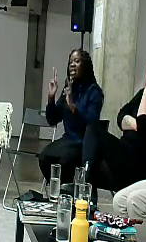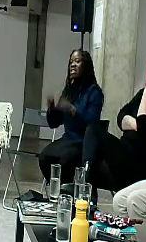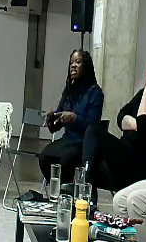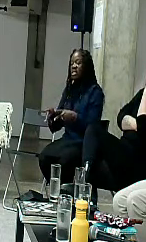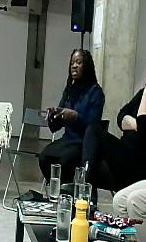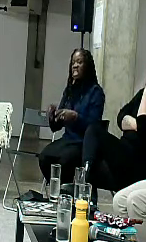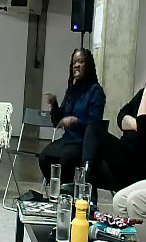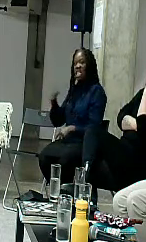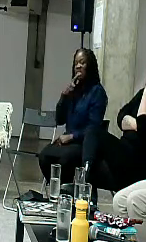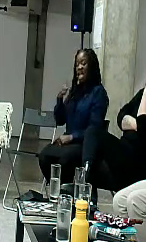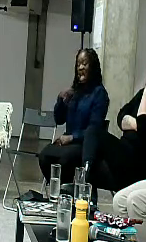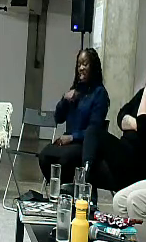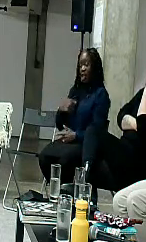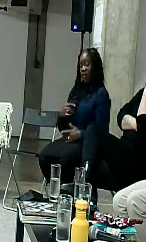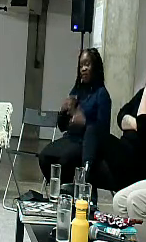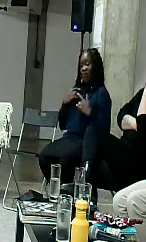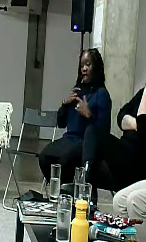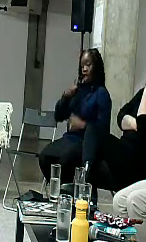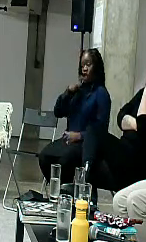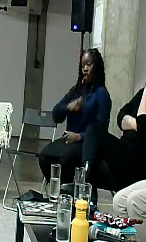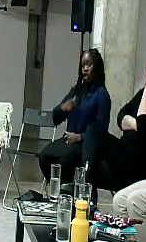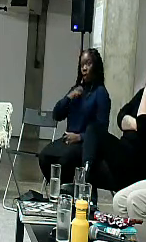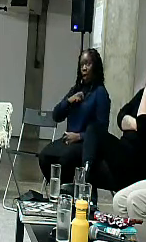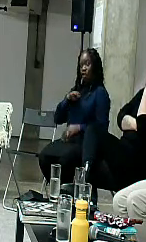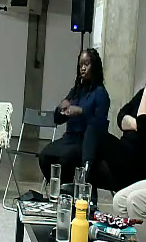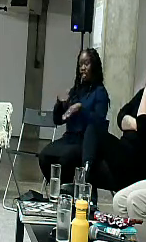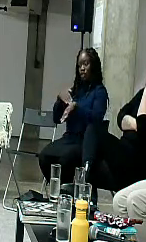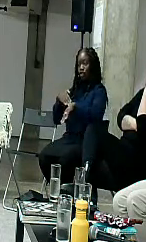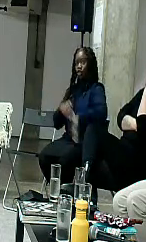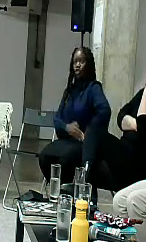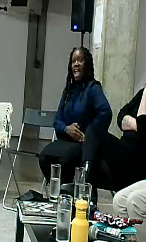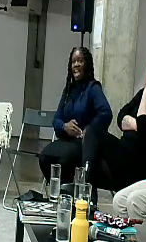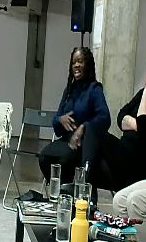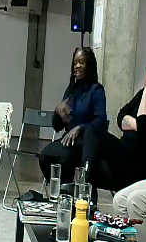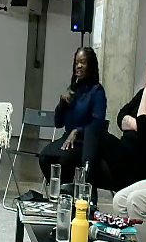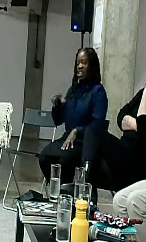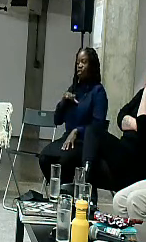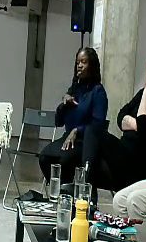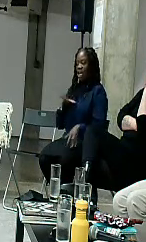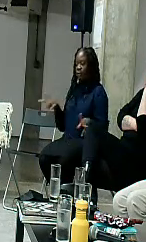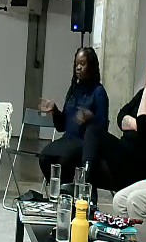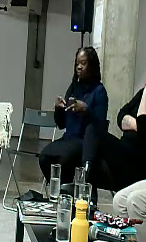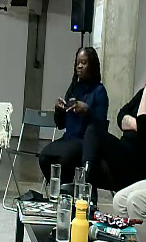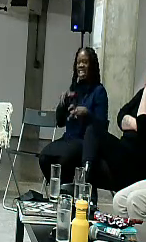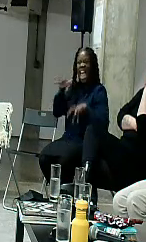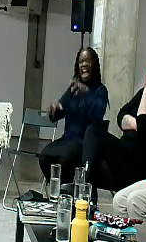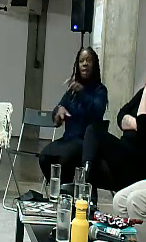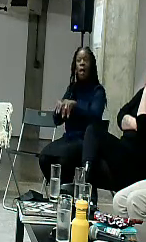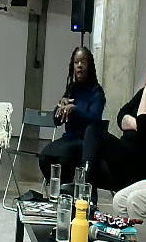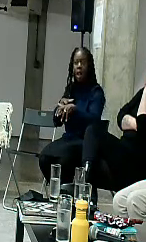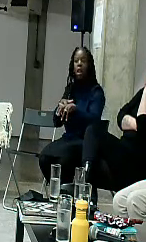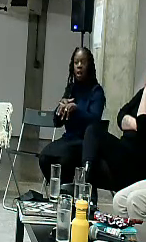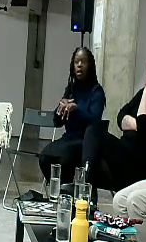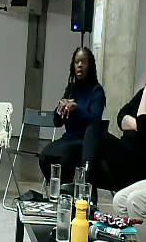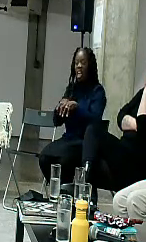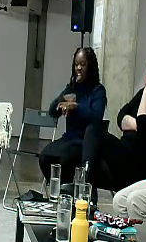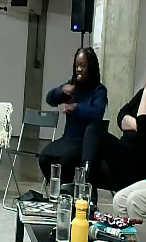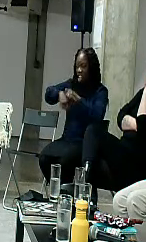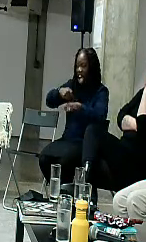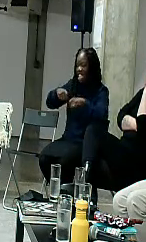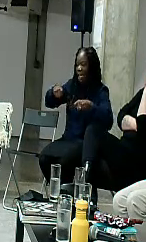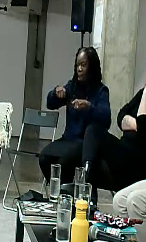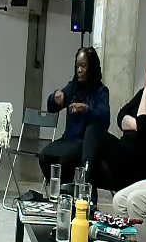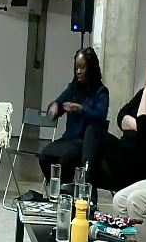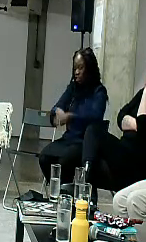human being that they were trying to restrain. It was like trying to contain an animal. After they'd tied him up with